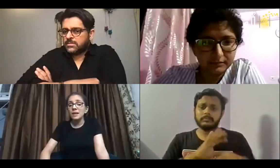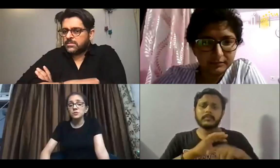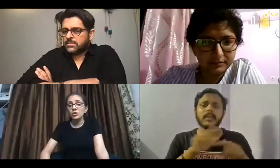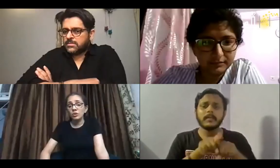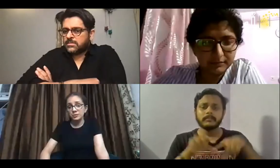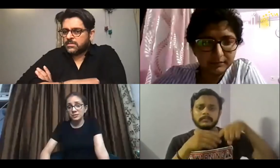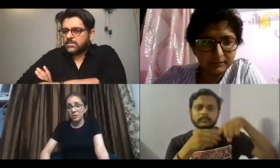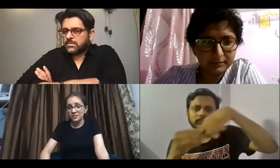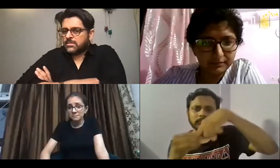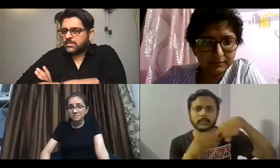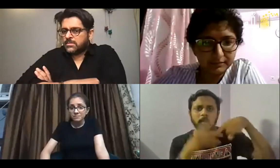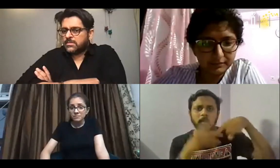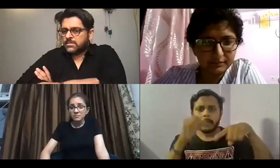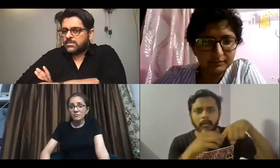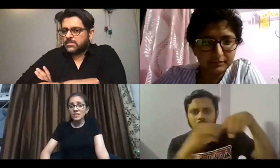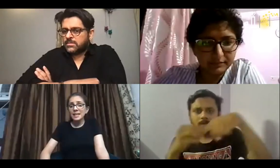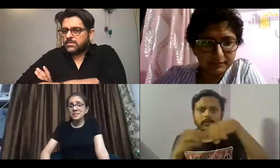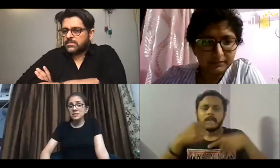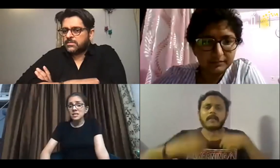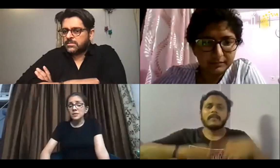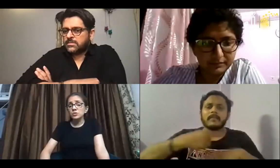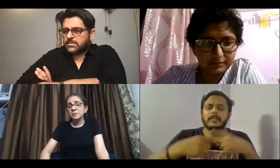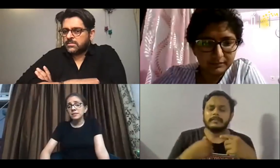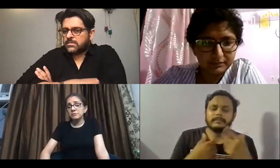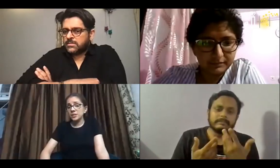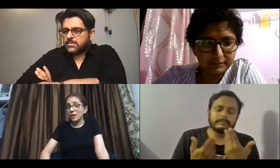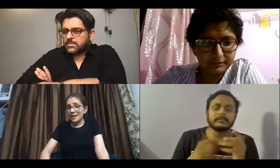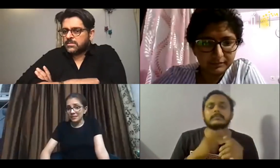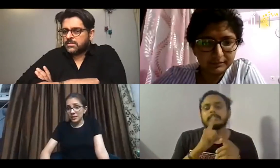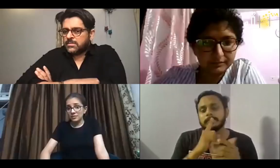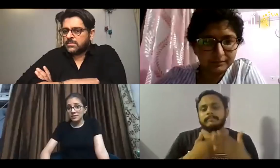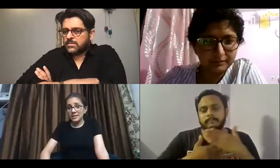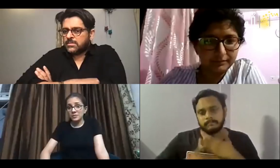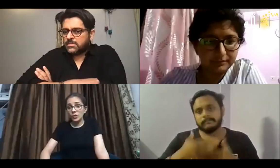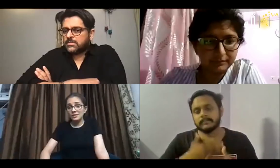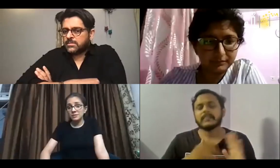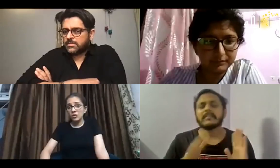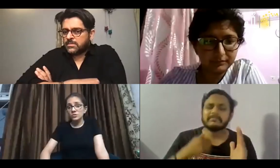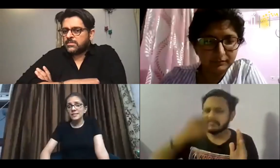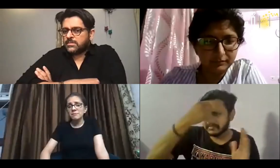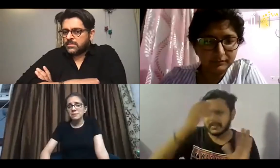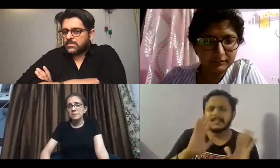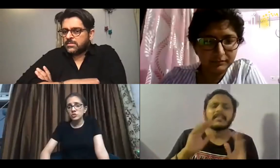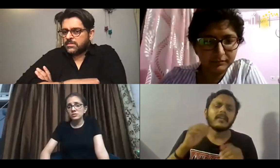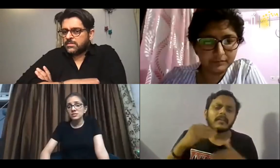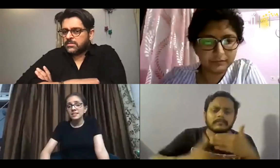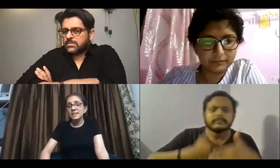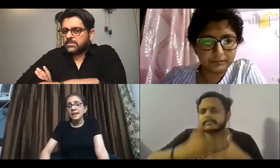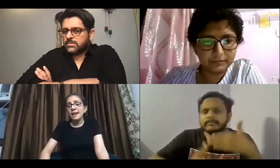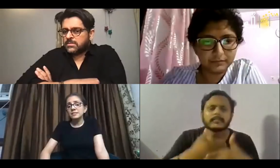I was very confident about it, and they would take me everywhere together and not leave me alone. So I kept my